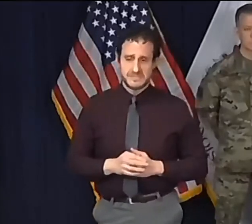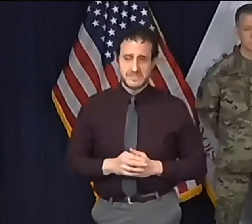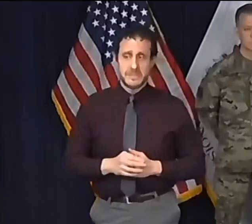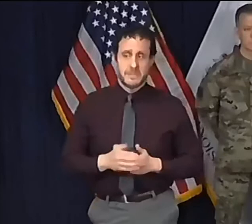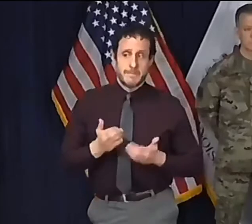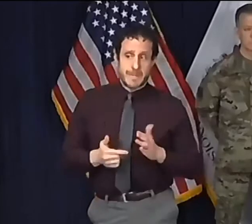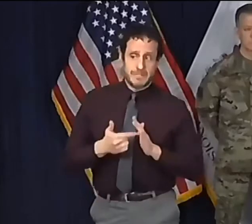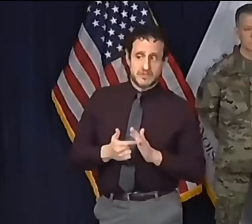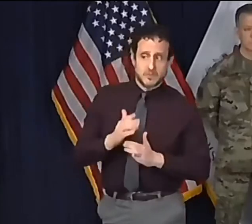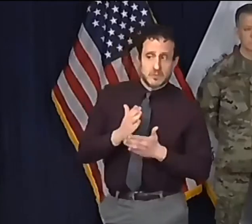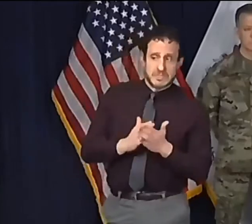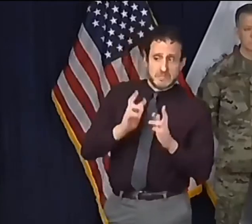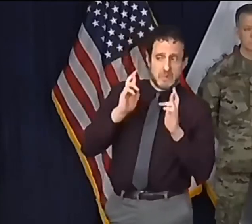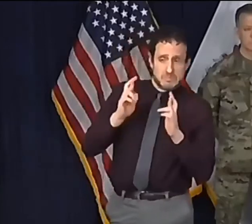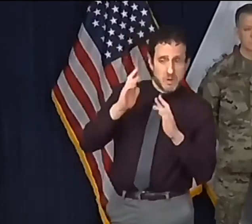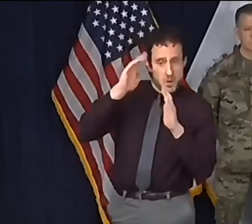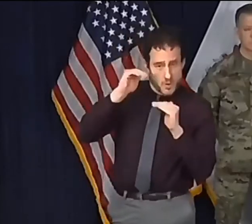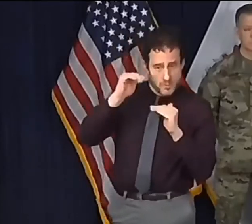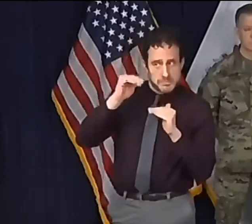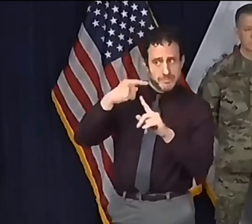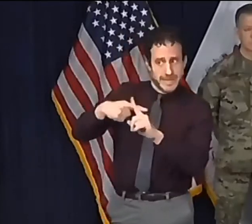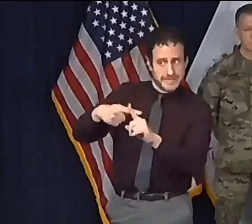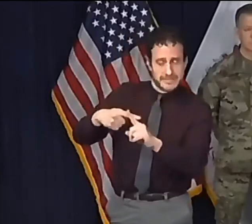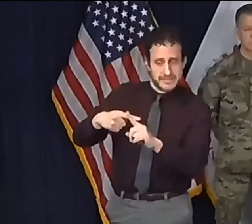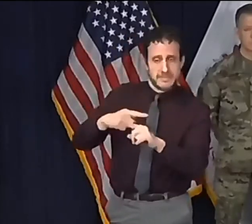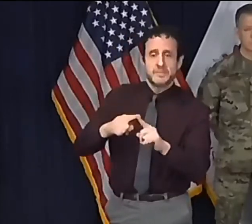hope, I say that physical distancing